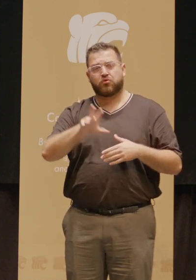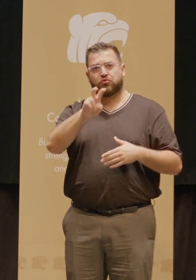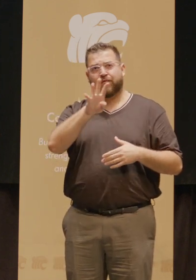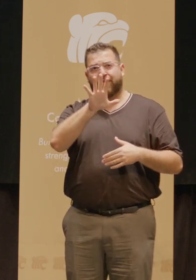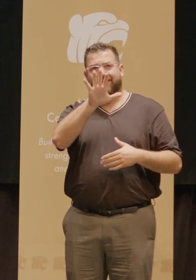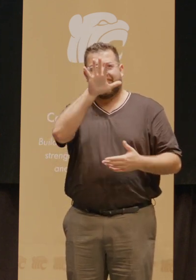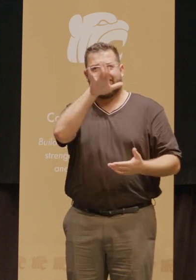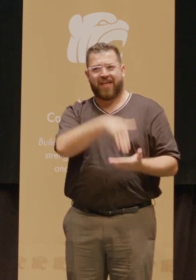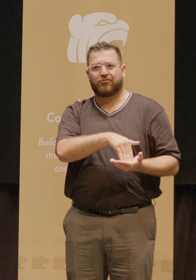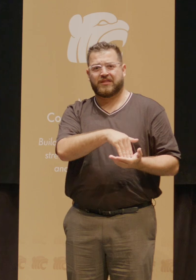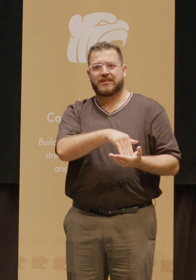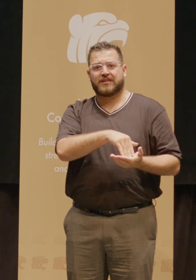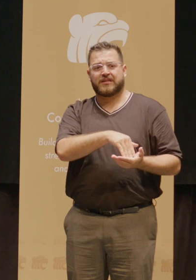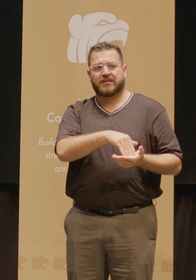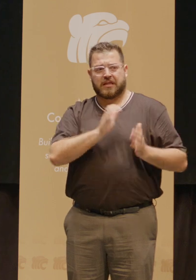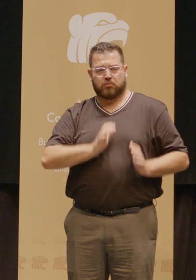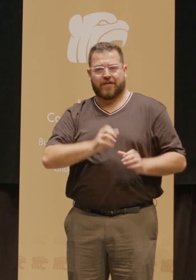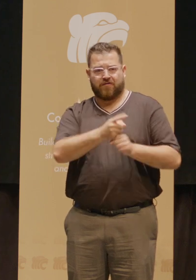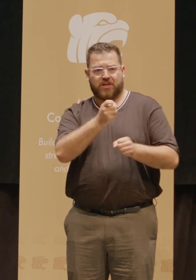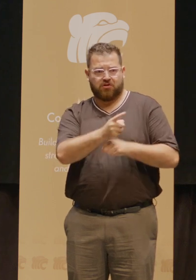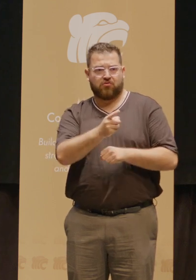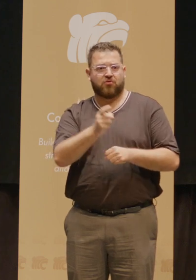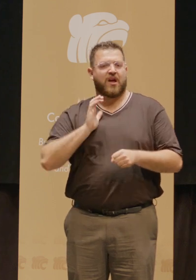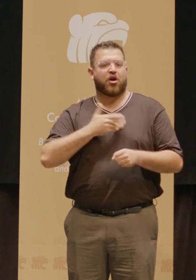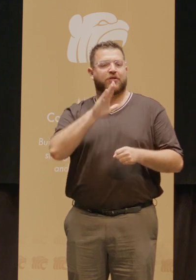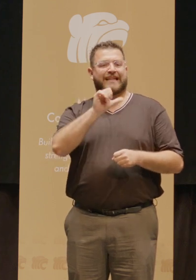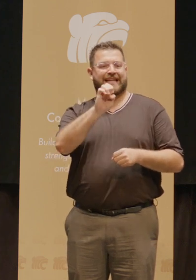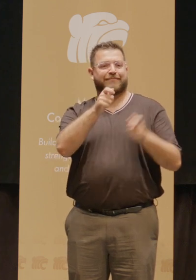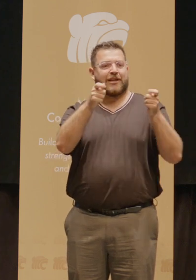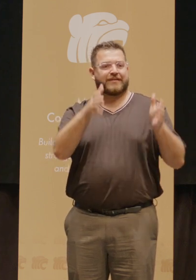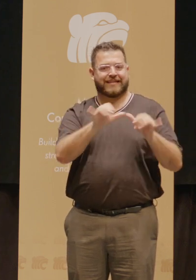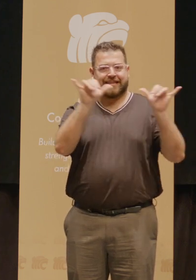245,000 customers a year. Ours is a heavy case management system, as most of you know,